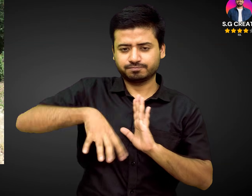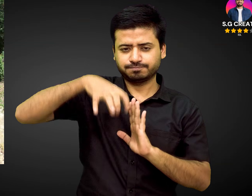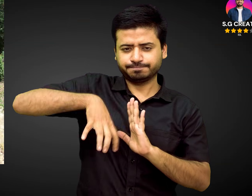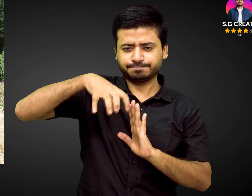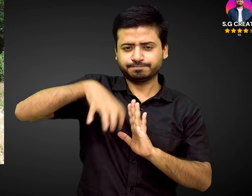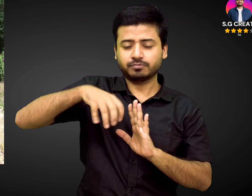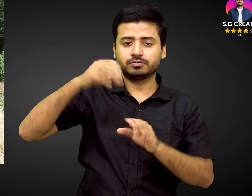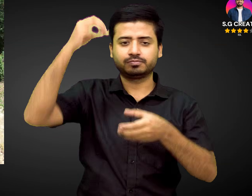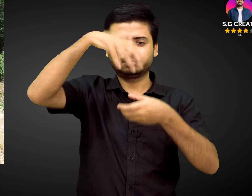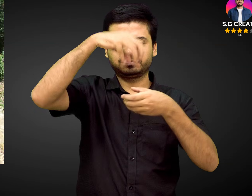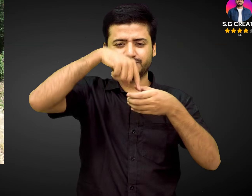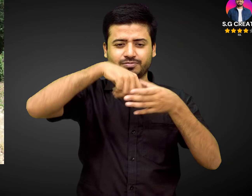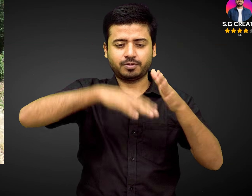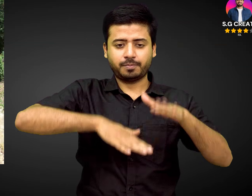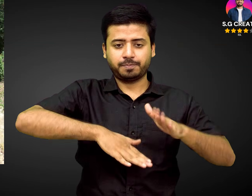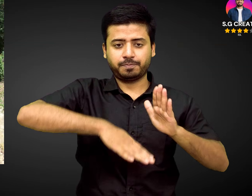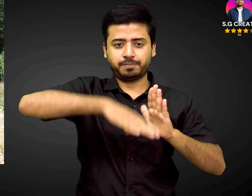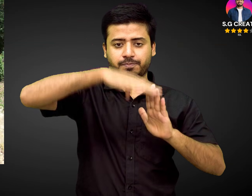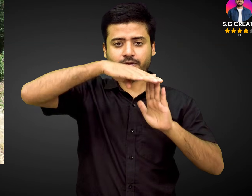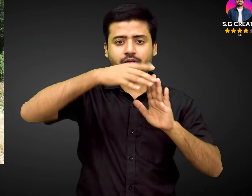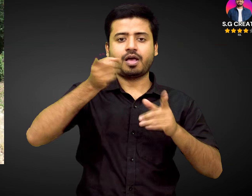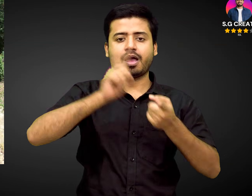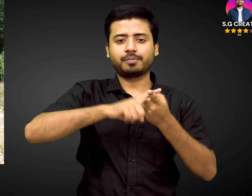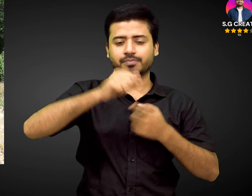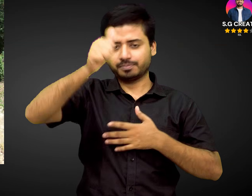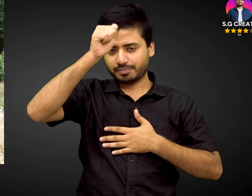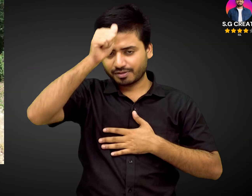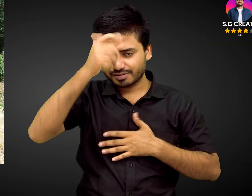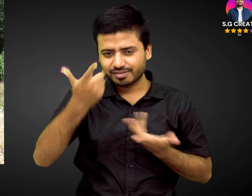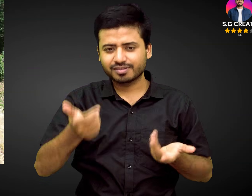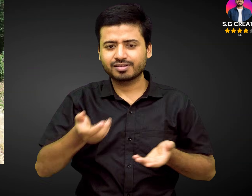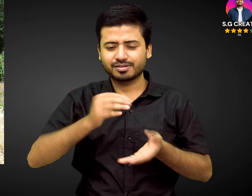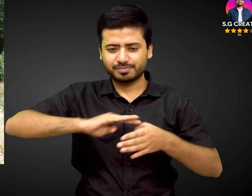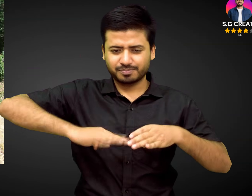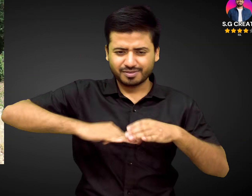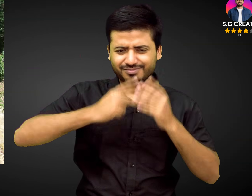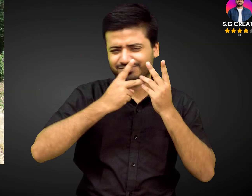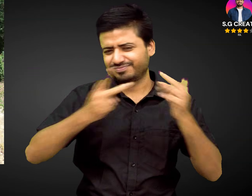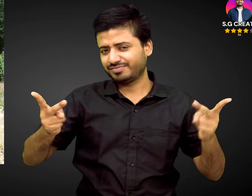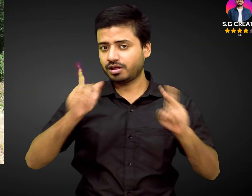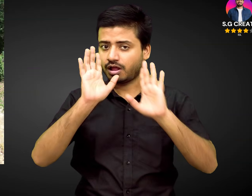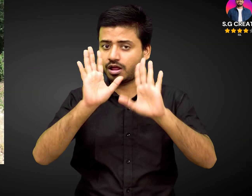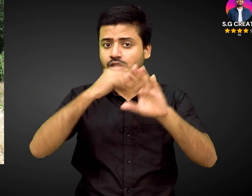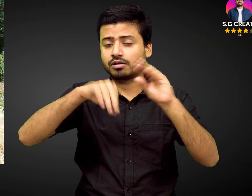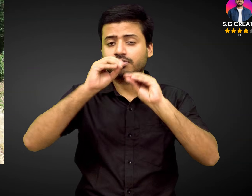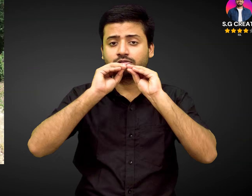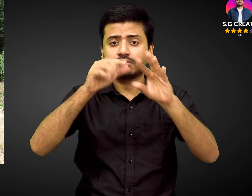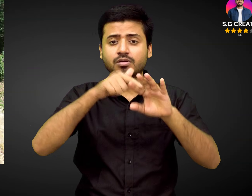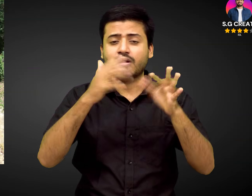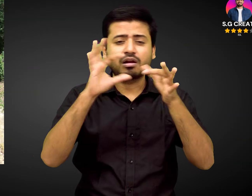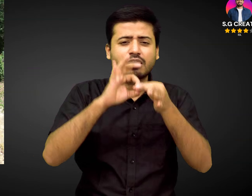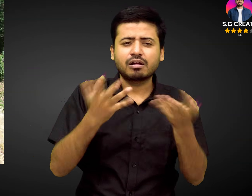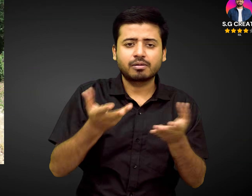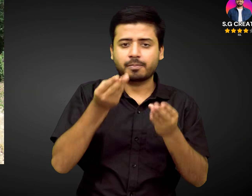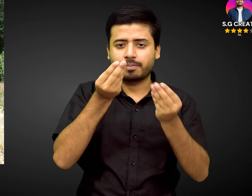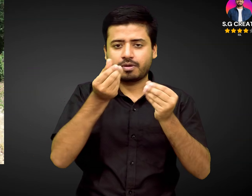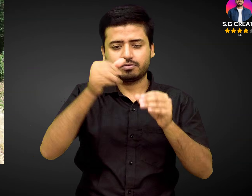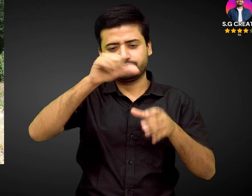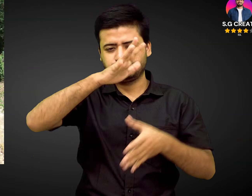Tannins possess mild antibacterial and antifungal properties that can boost the immune systems of fish. Water chemistry. Humic